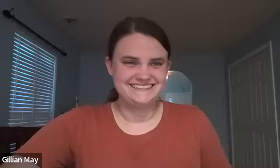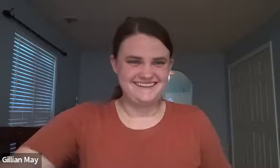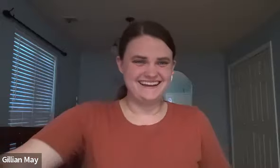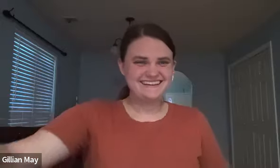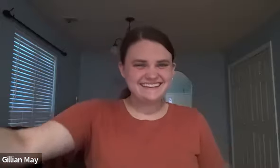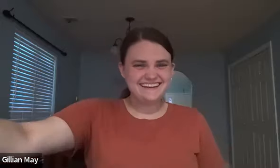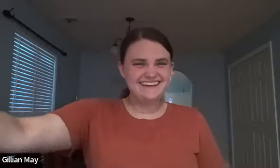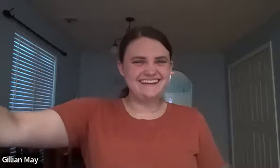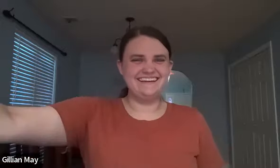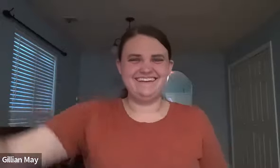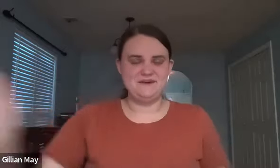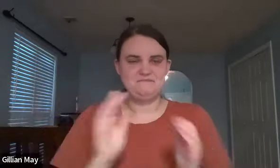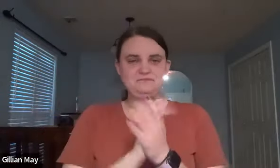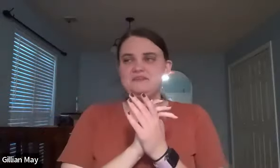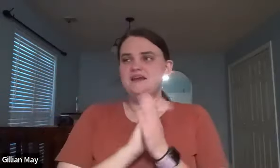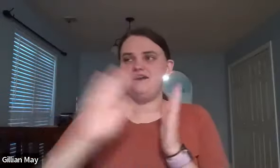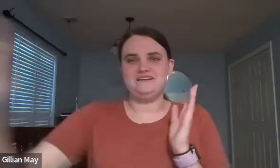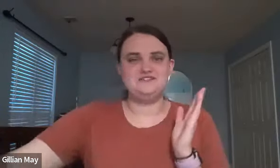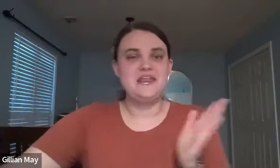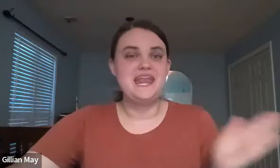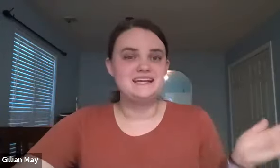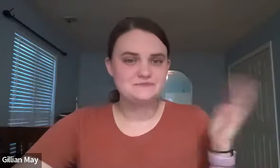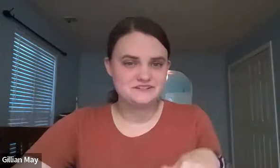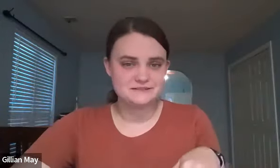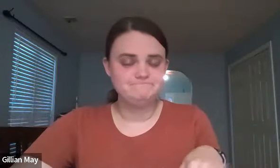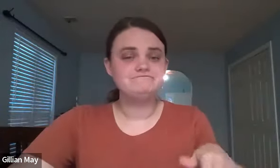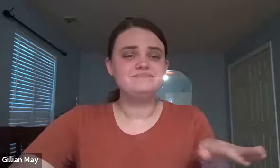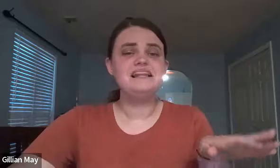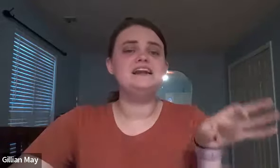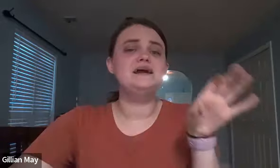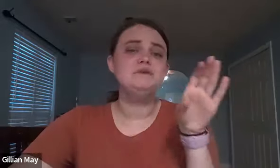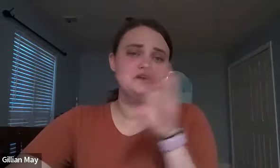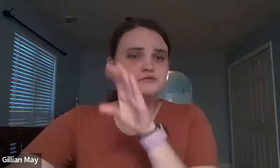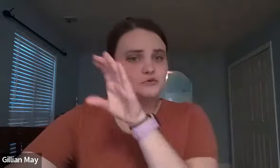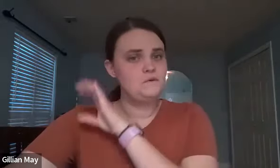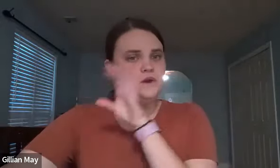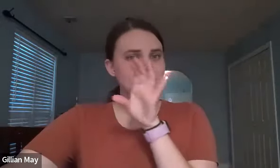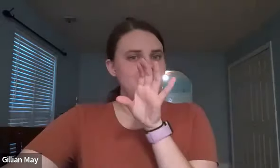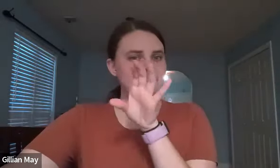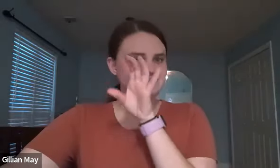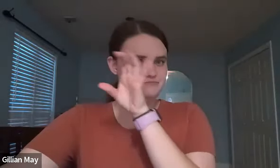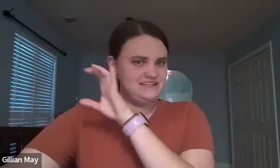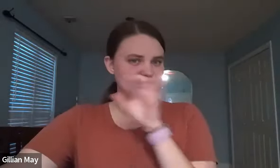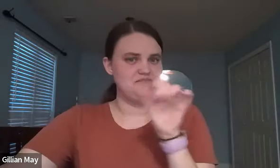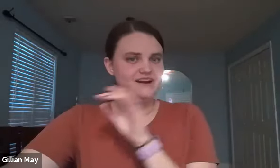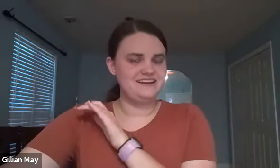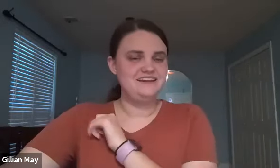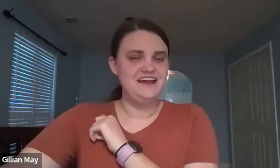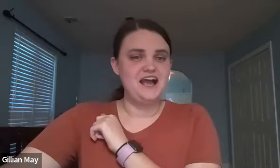All right, good. Okay. All right, so the next person, and I'm going to go through how it's placed on mine. I'm